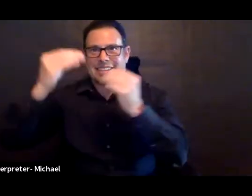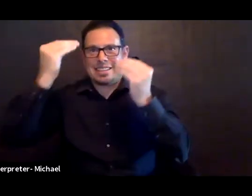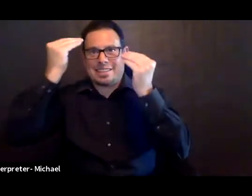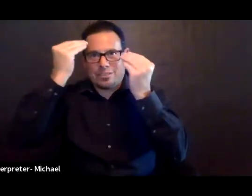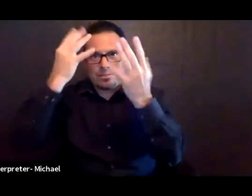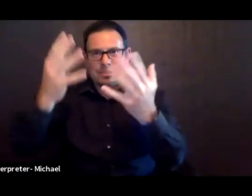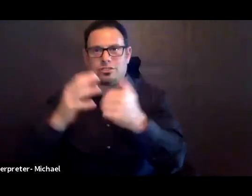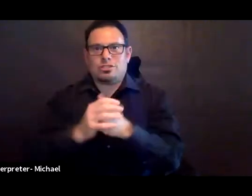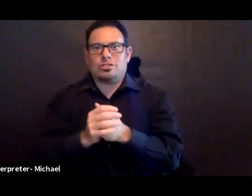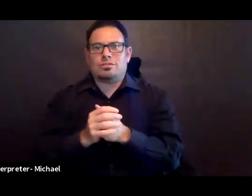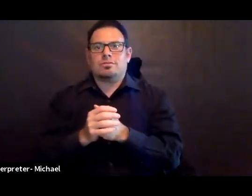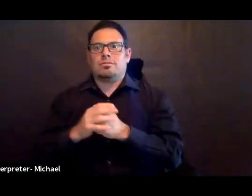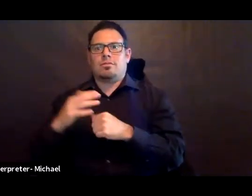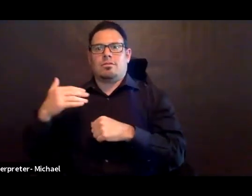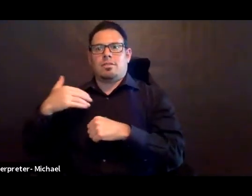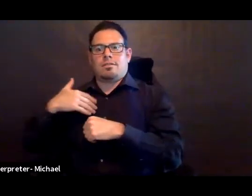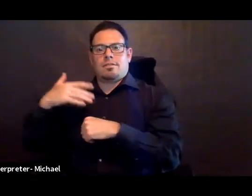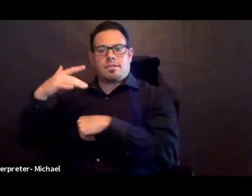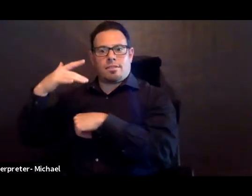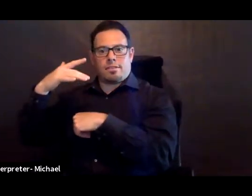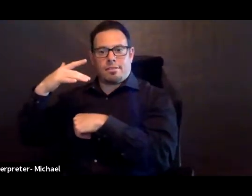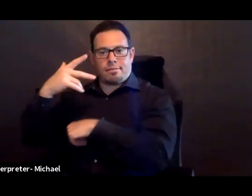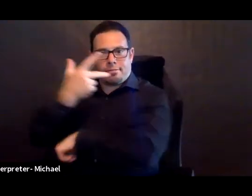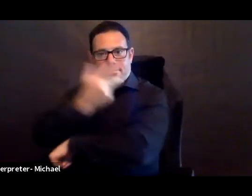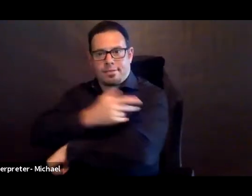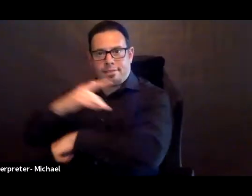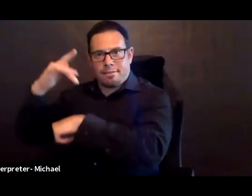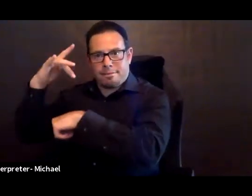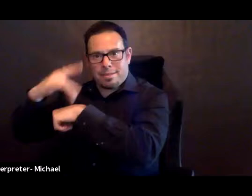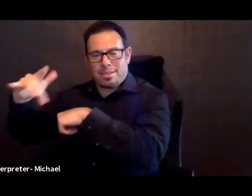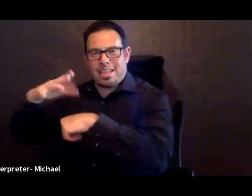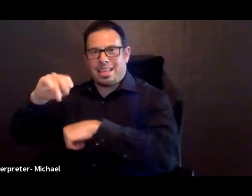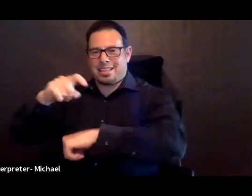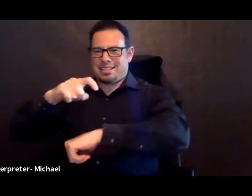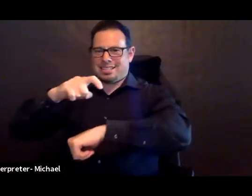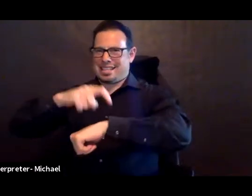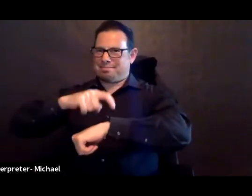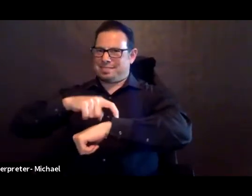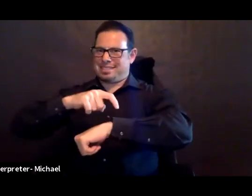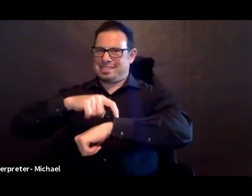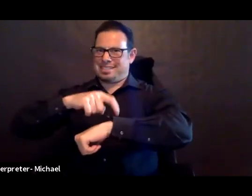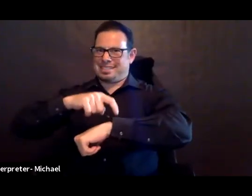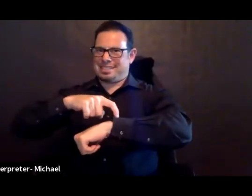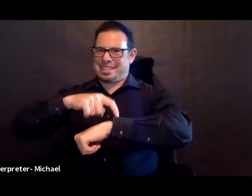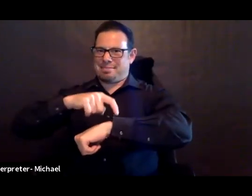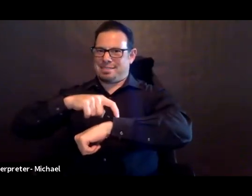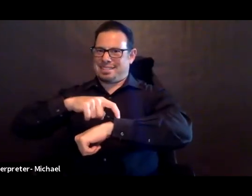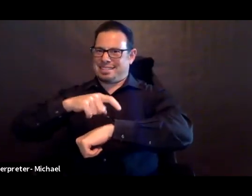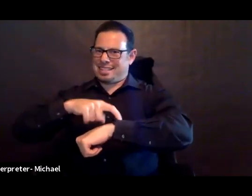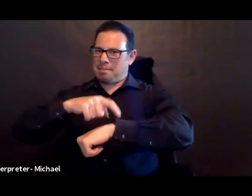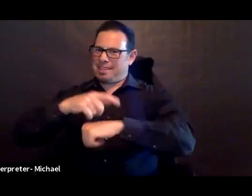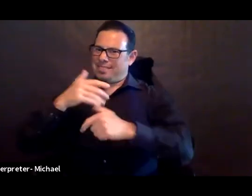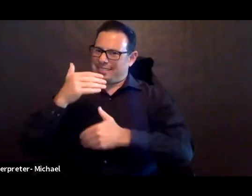another in terms of whether the variants will continue to